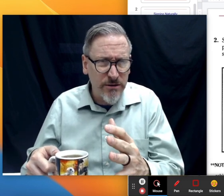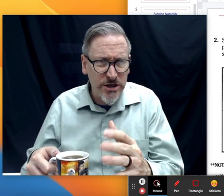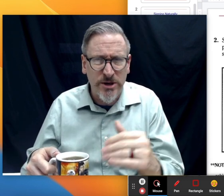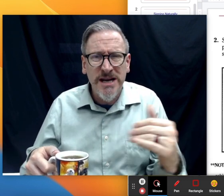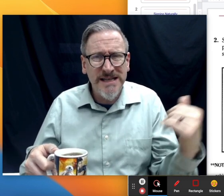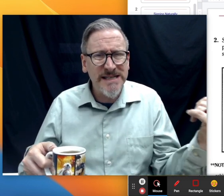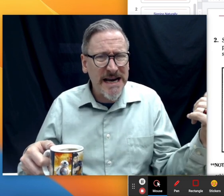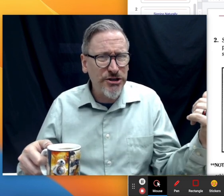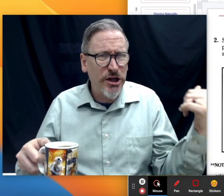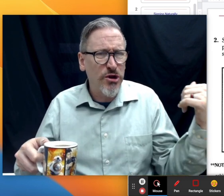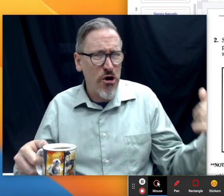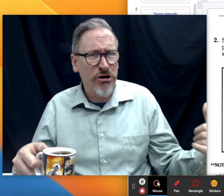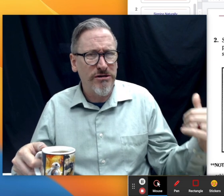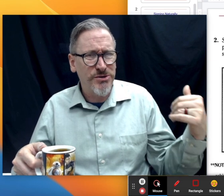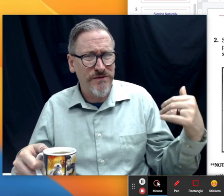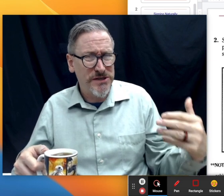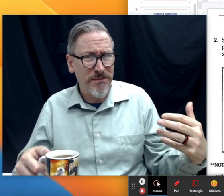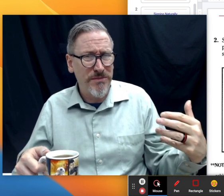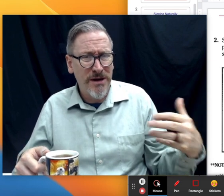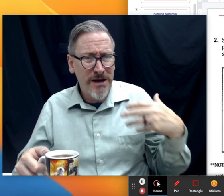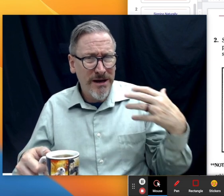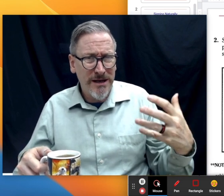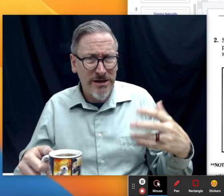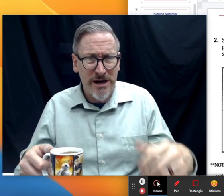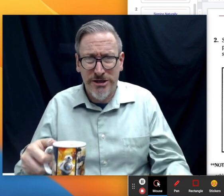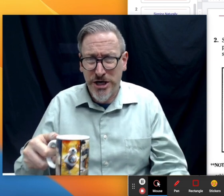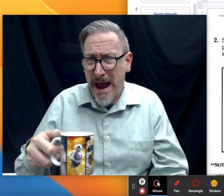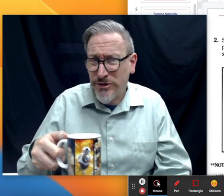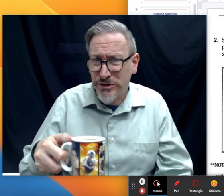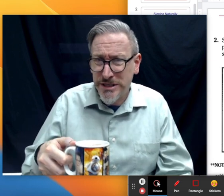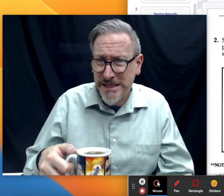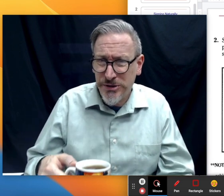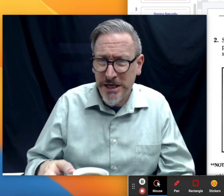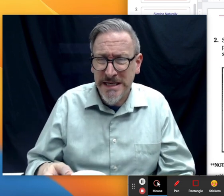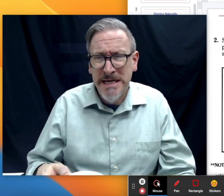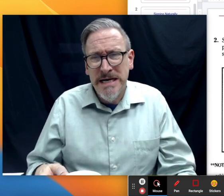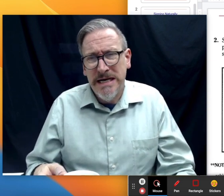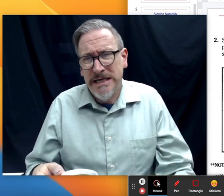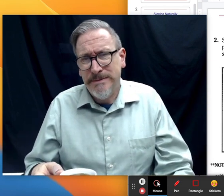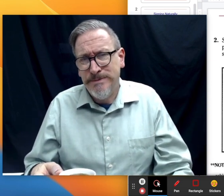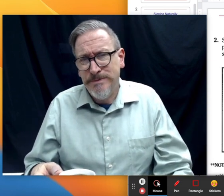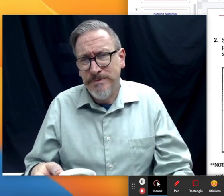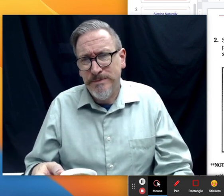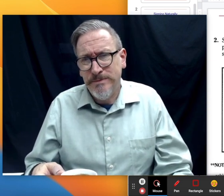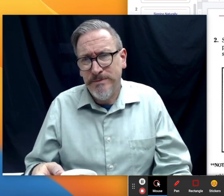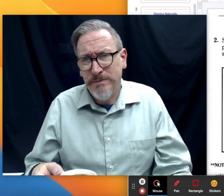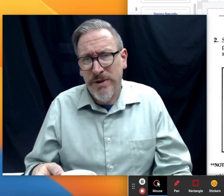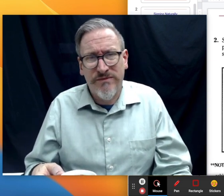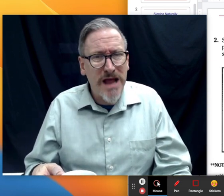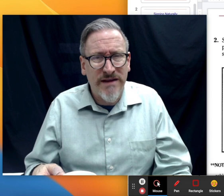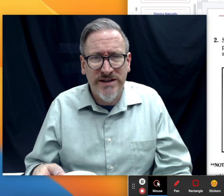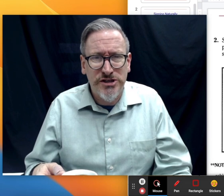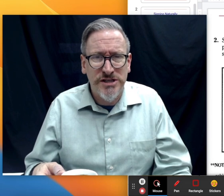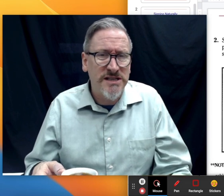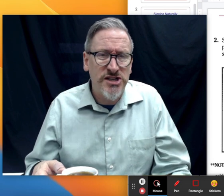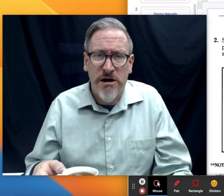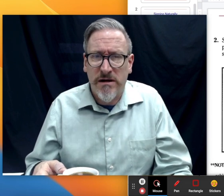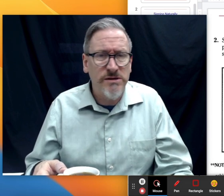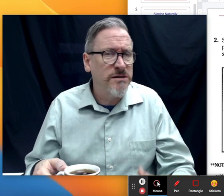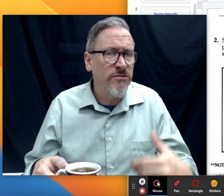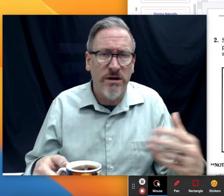bit later in the chapter. This is actually a longer sort of sub chapter to this unit, but a lot of it's